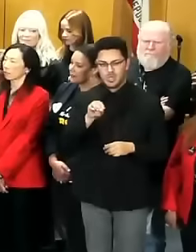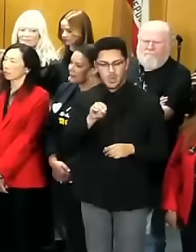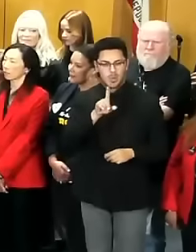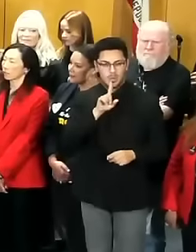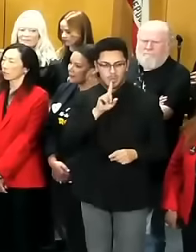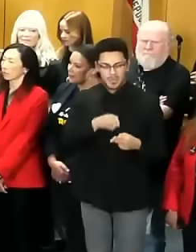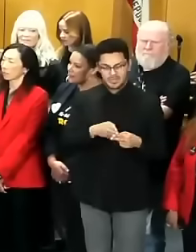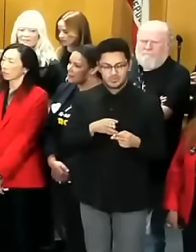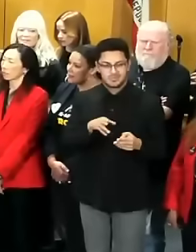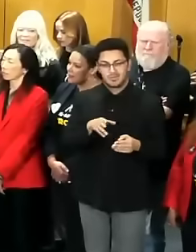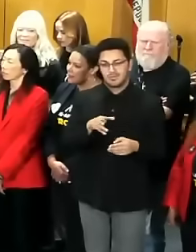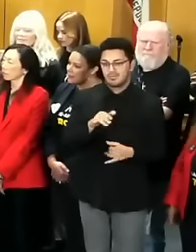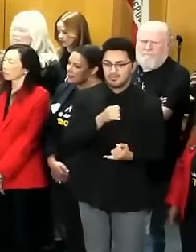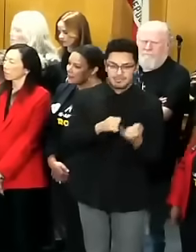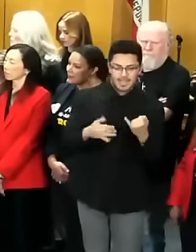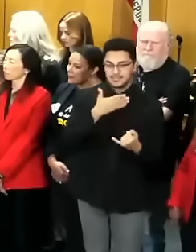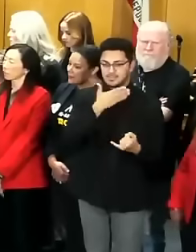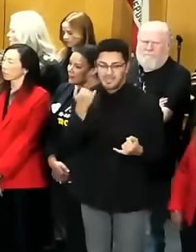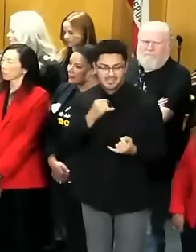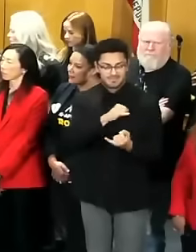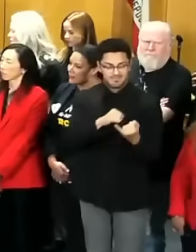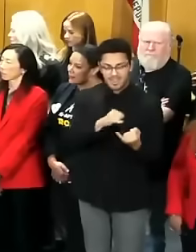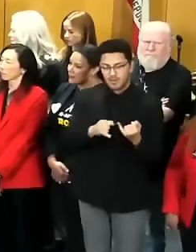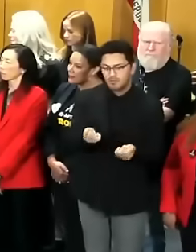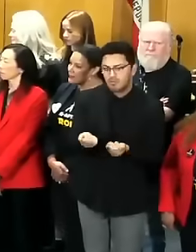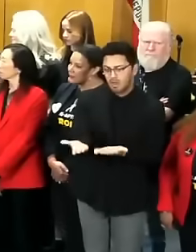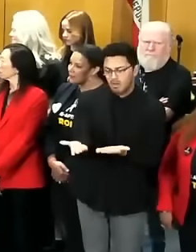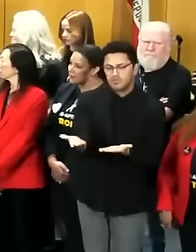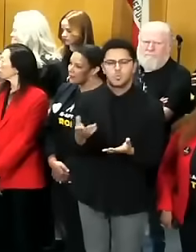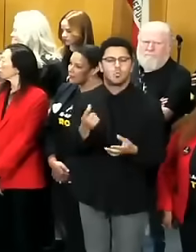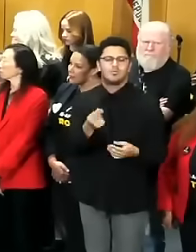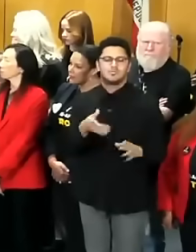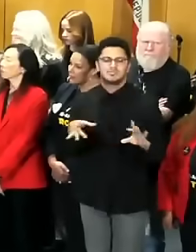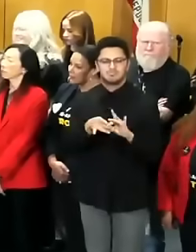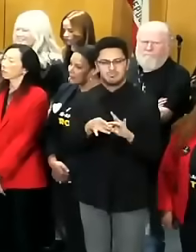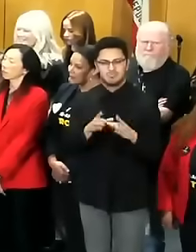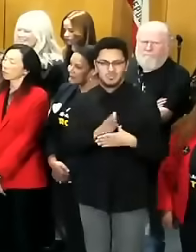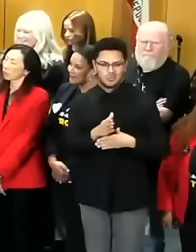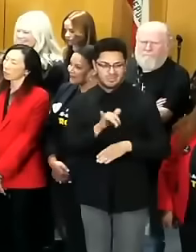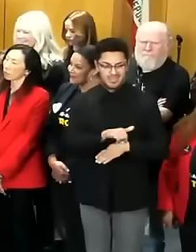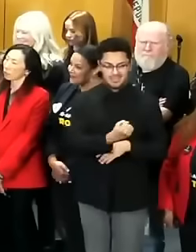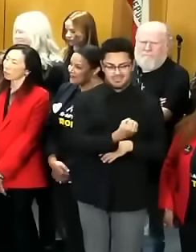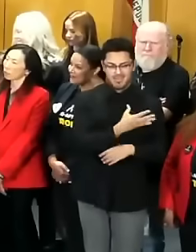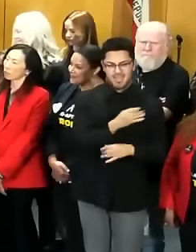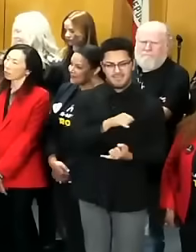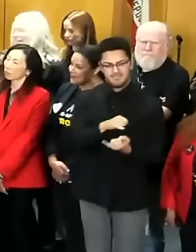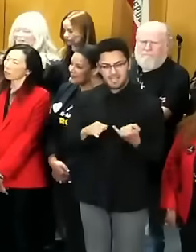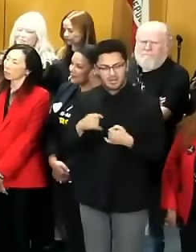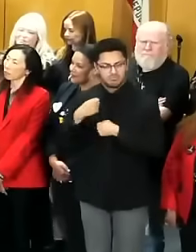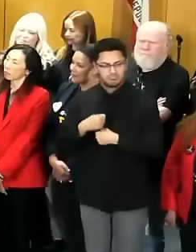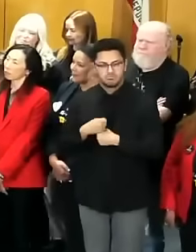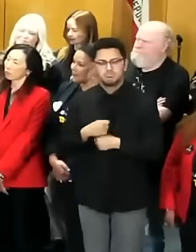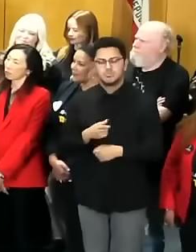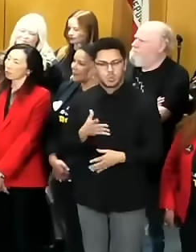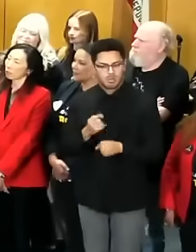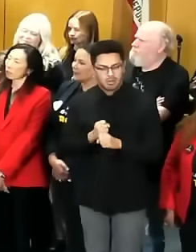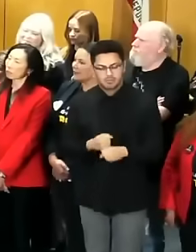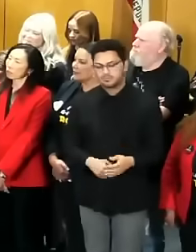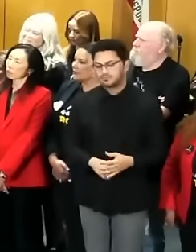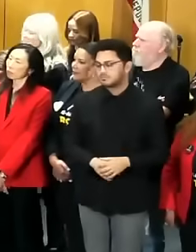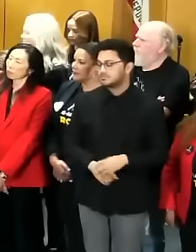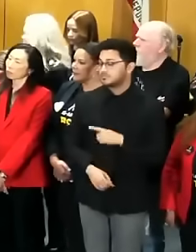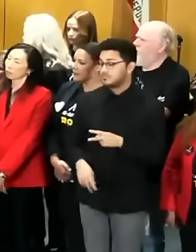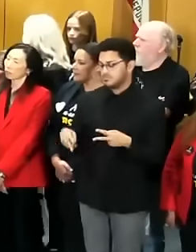and final offer? What was the bridge between that on Saturday and then the final thing that you guys got? Well, the two things were what